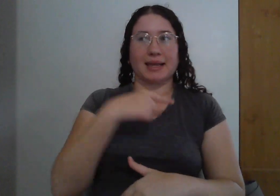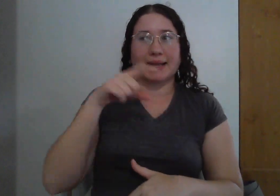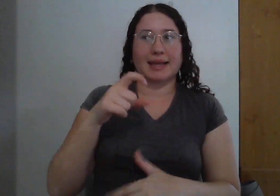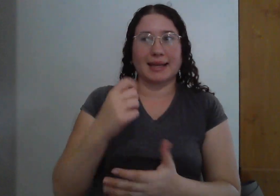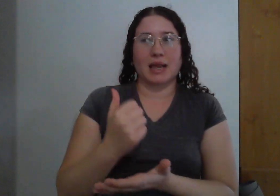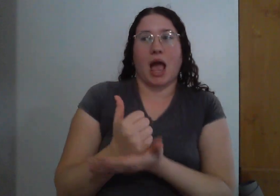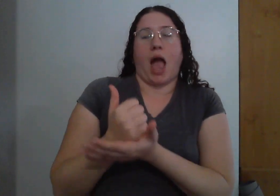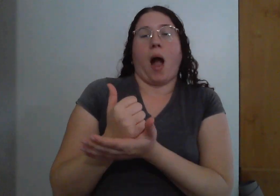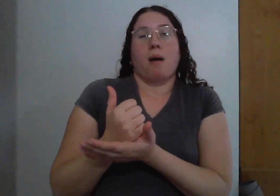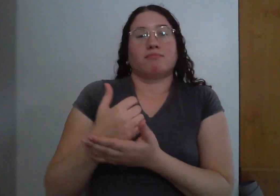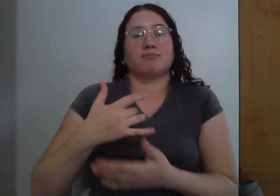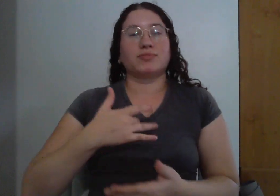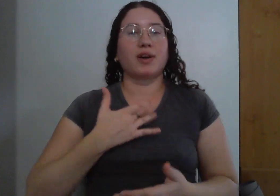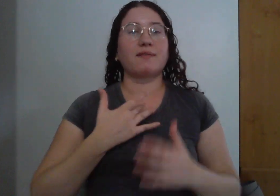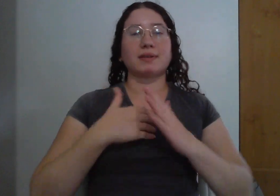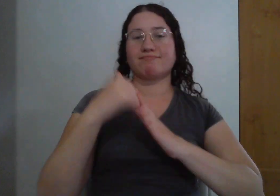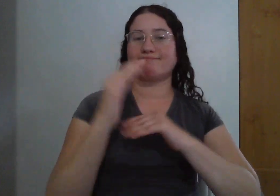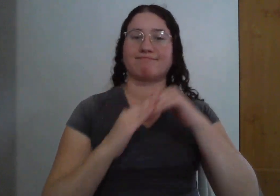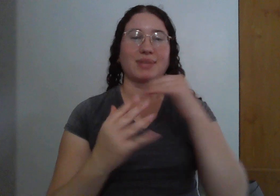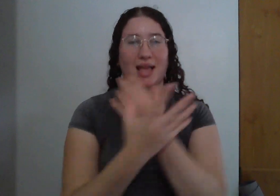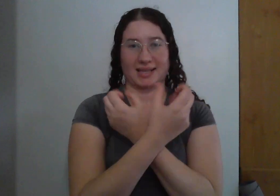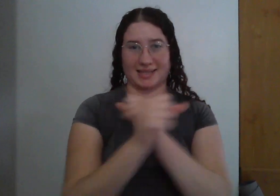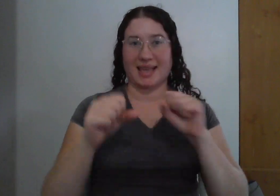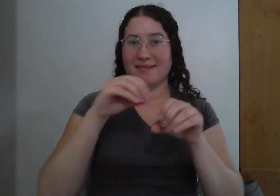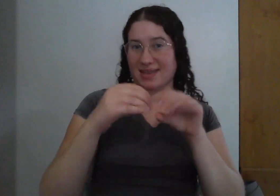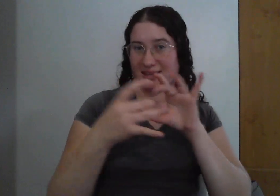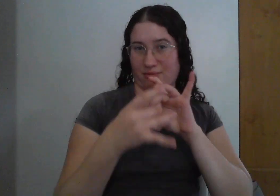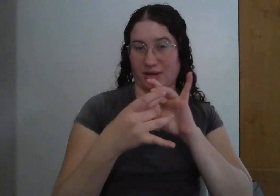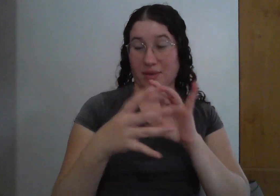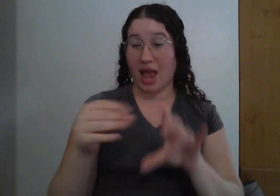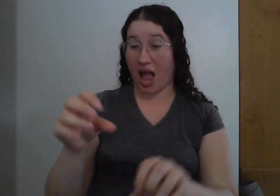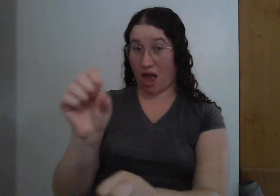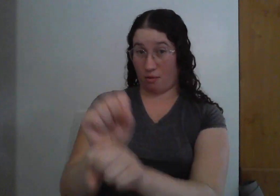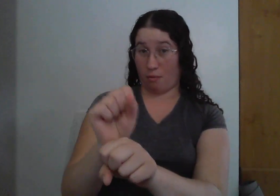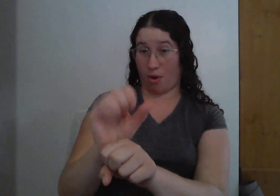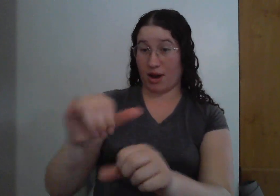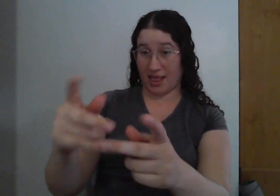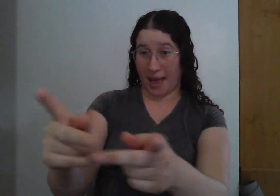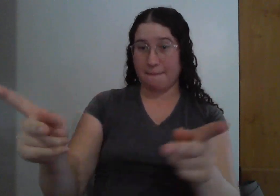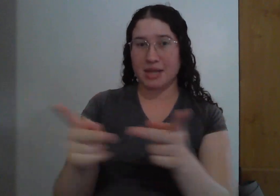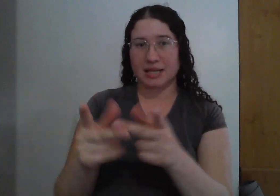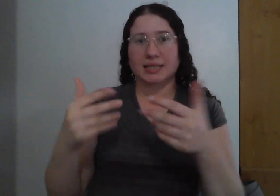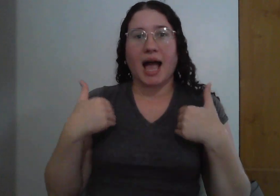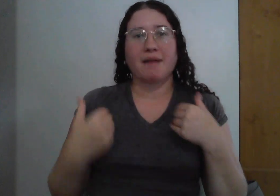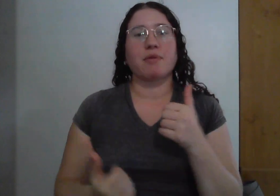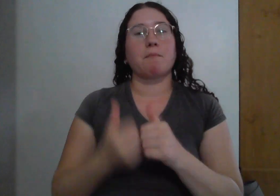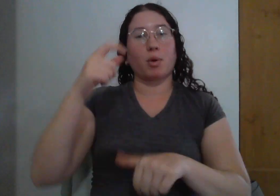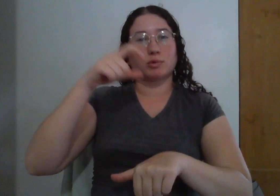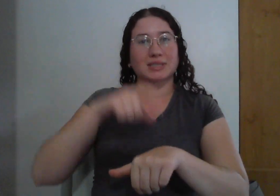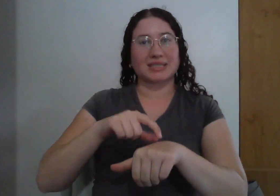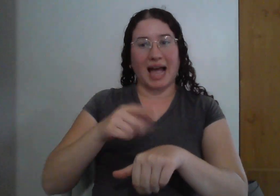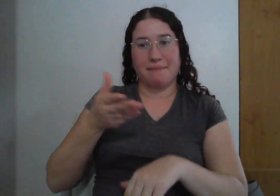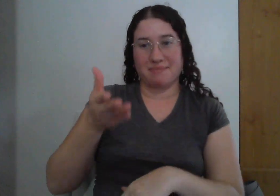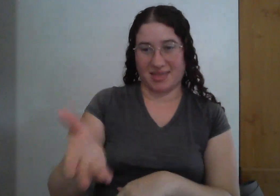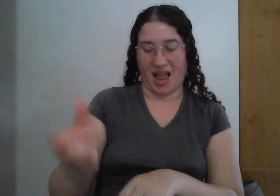and comfortable in relationships. Work is the relationship we spend the most time in, and yet it's also the